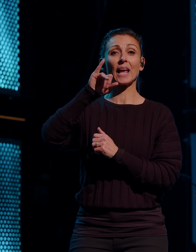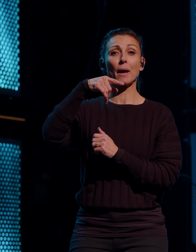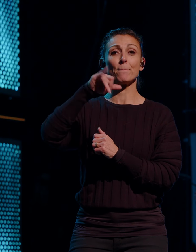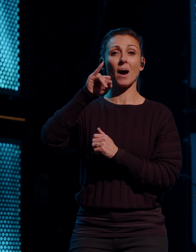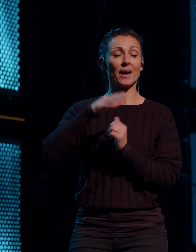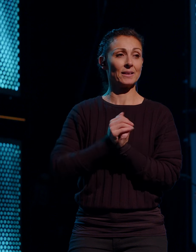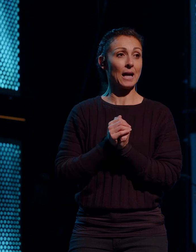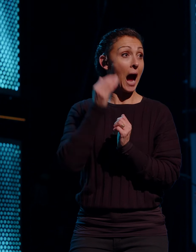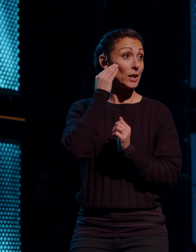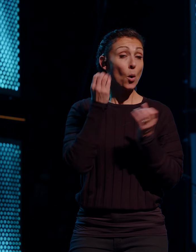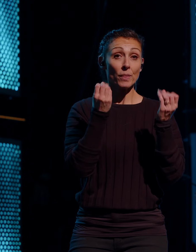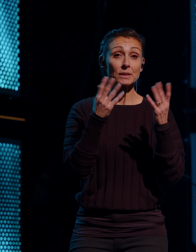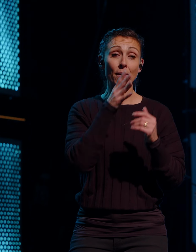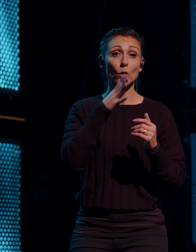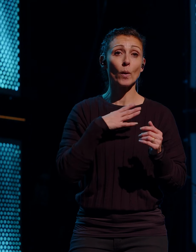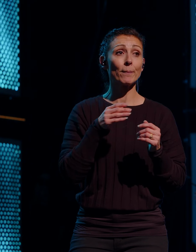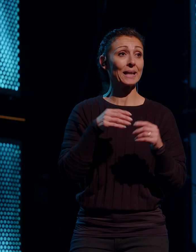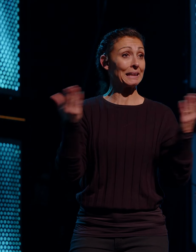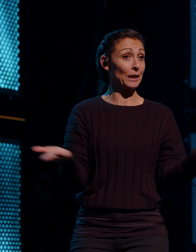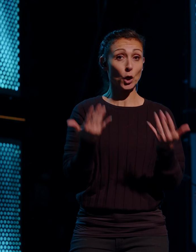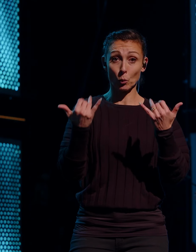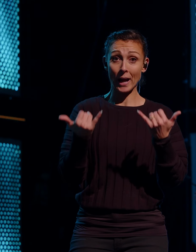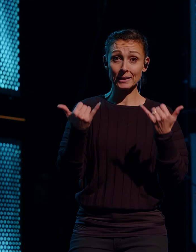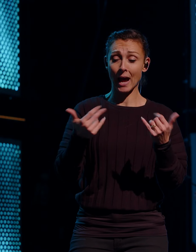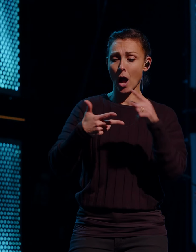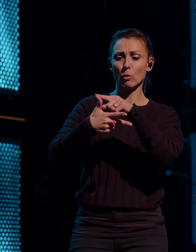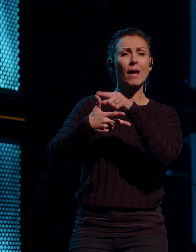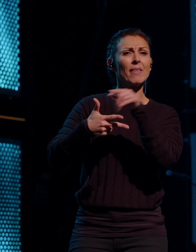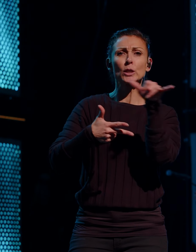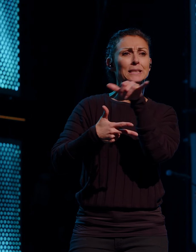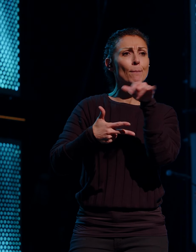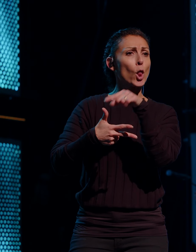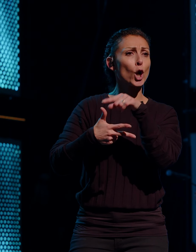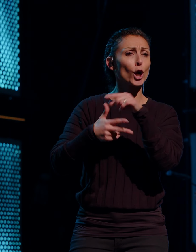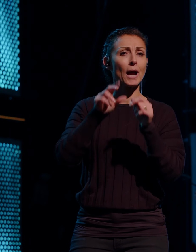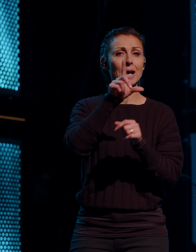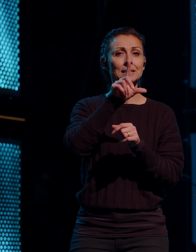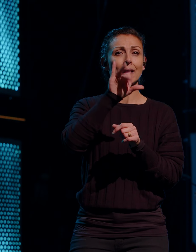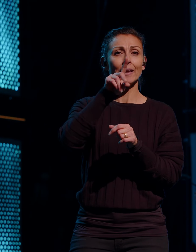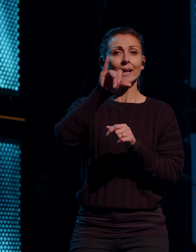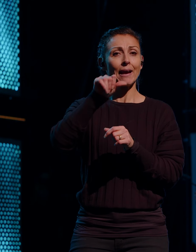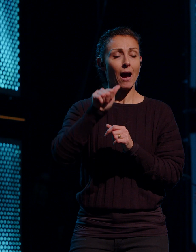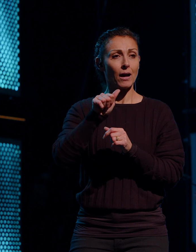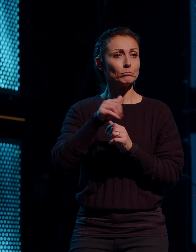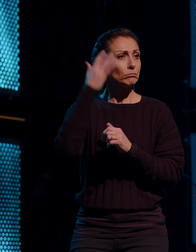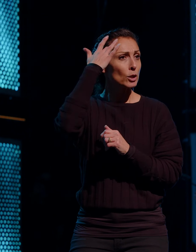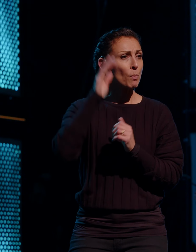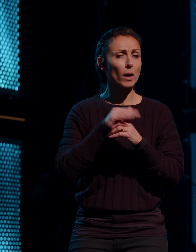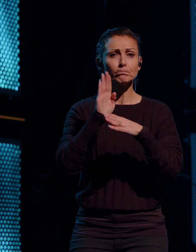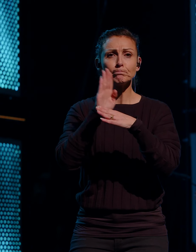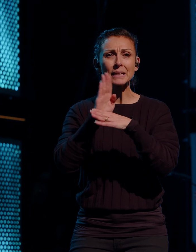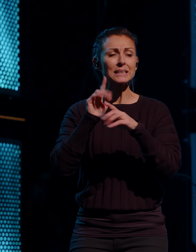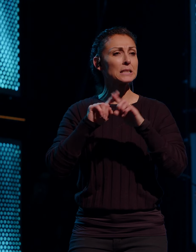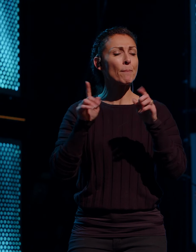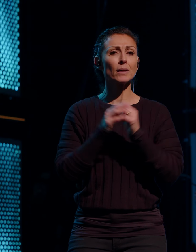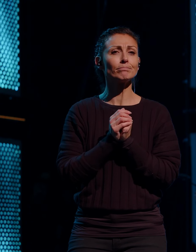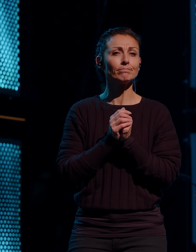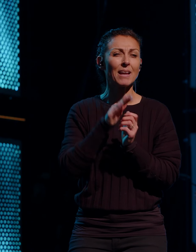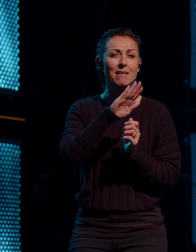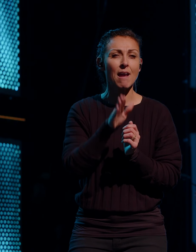very smart business women and business men who have an idea of who God is, but they never had the key of understanding who Jesus